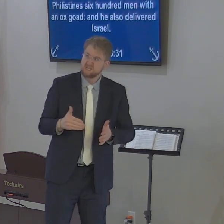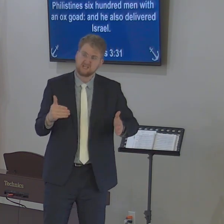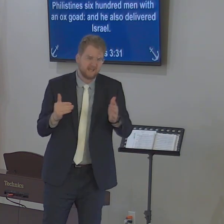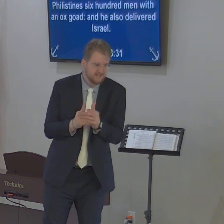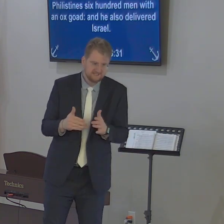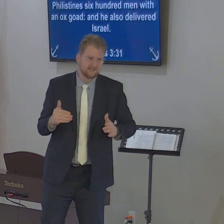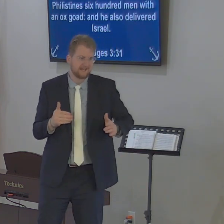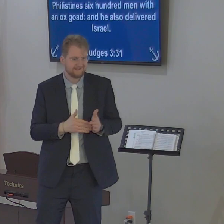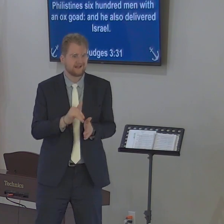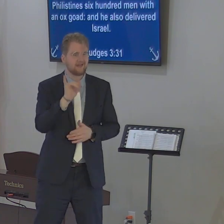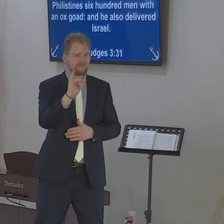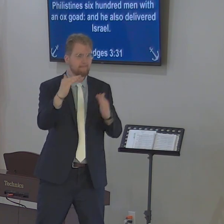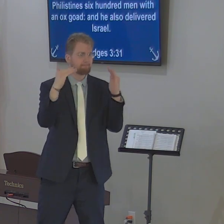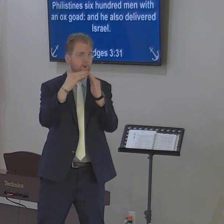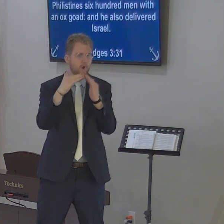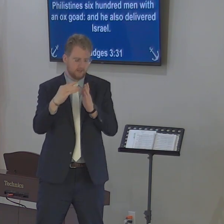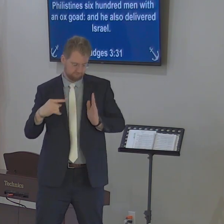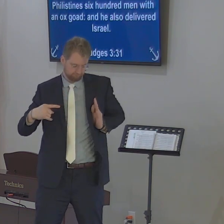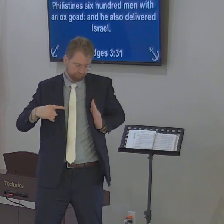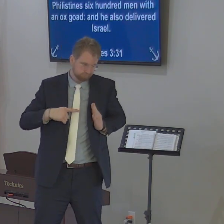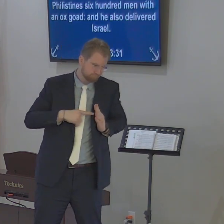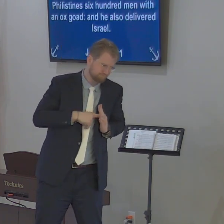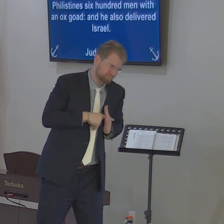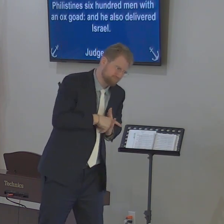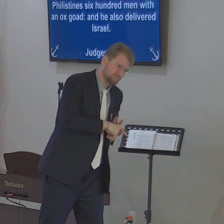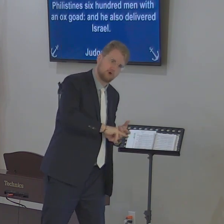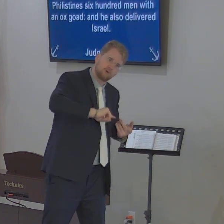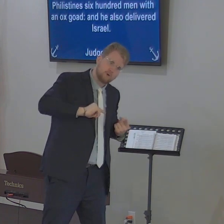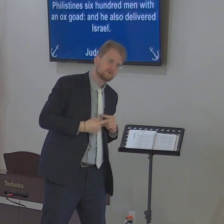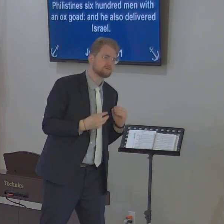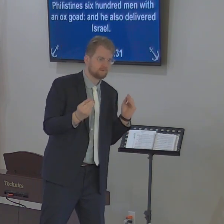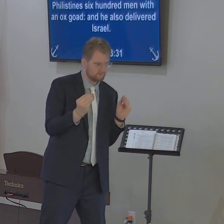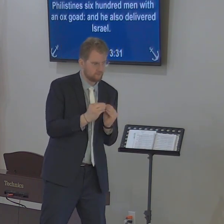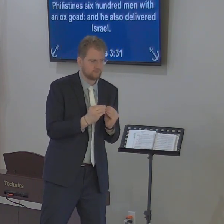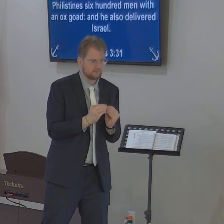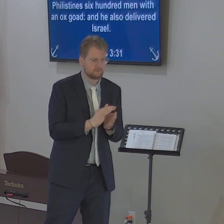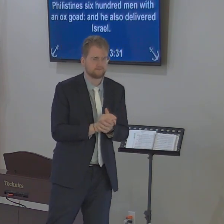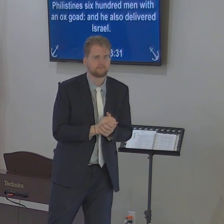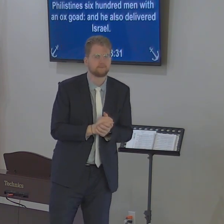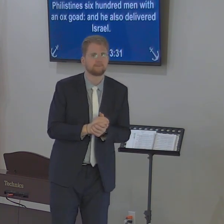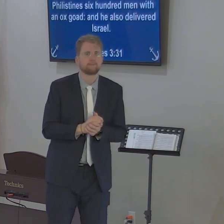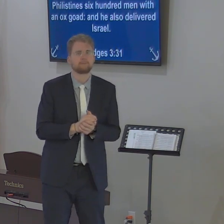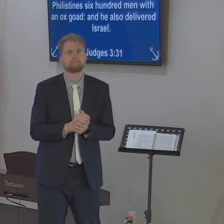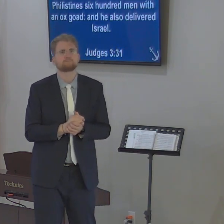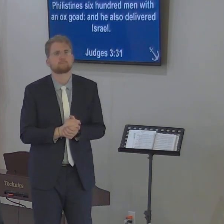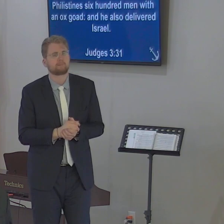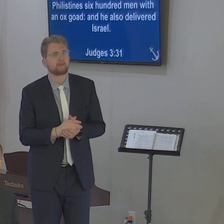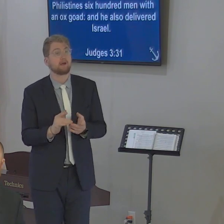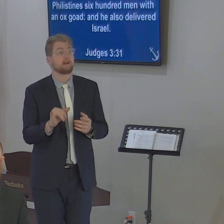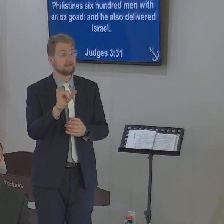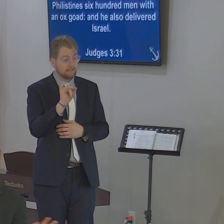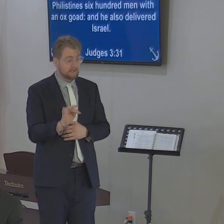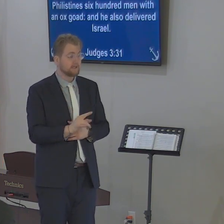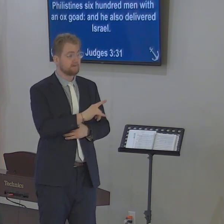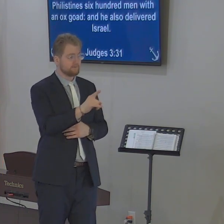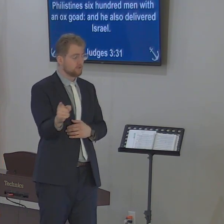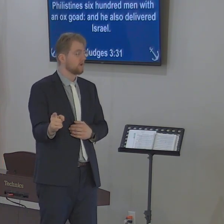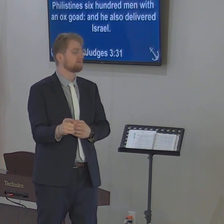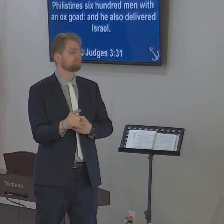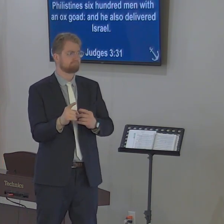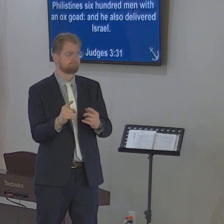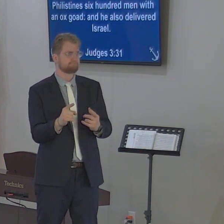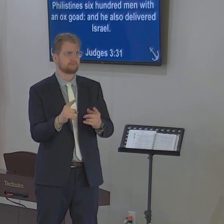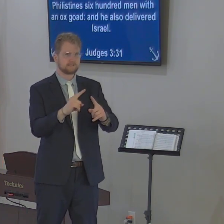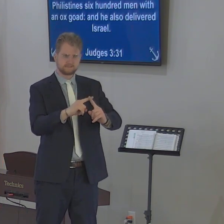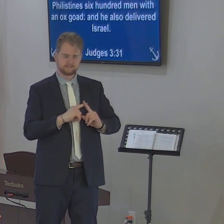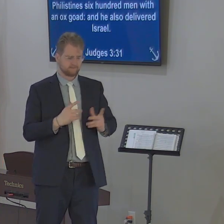I just pause for a minute? If you're saved here this morning, you've come to that place, right? You've come to the bottom of the rope, no matter what it is for anybody. I